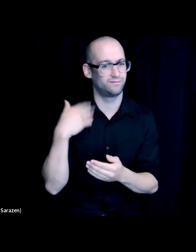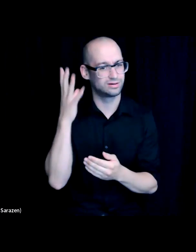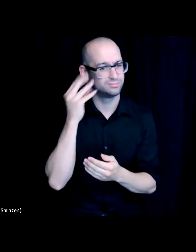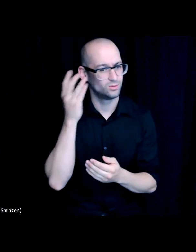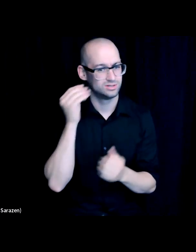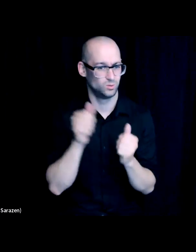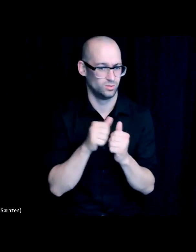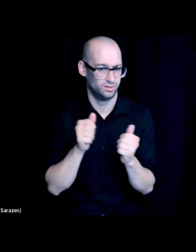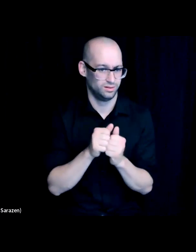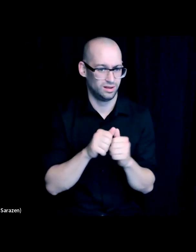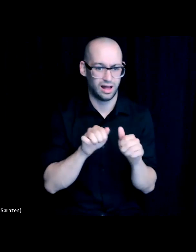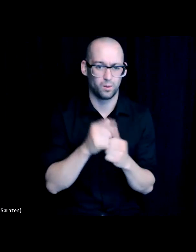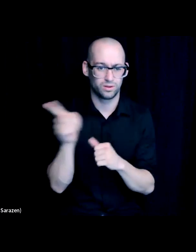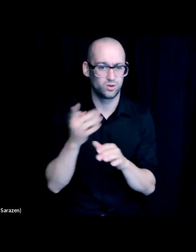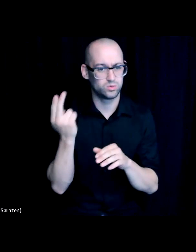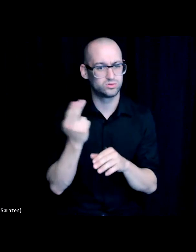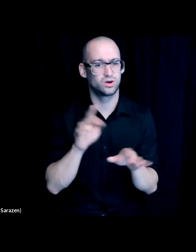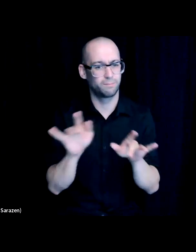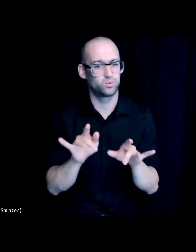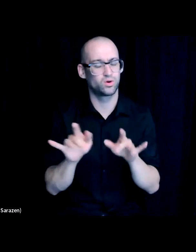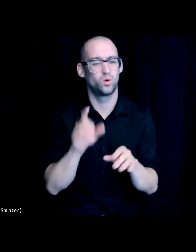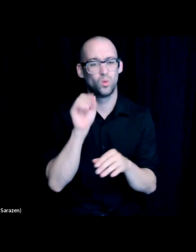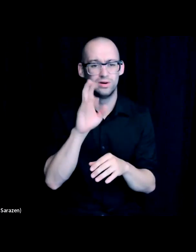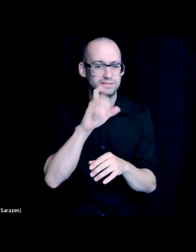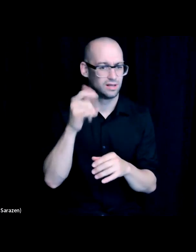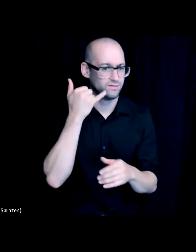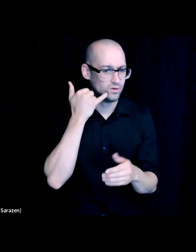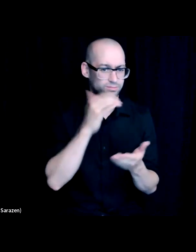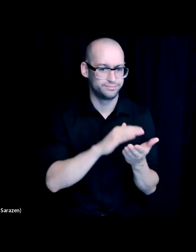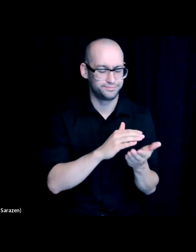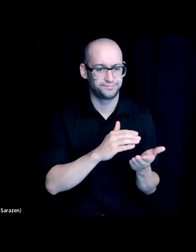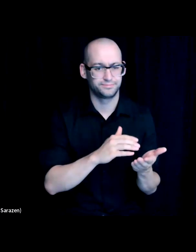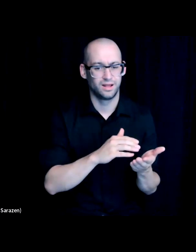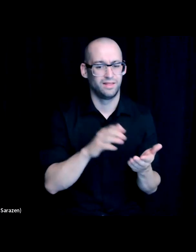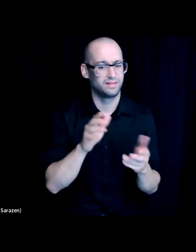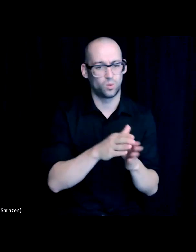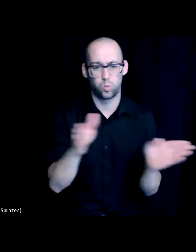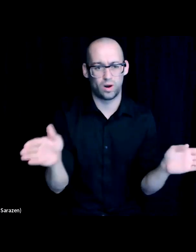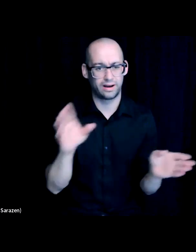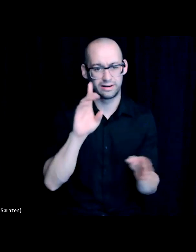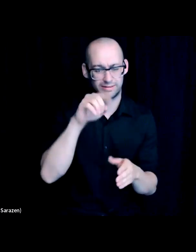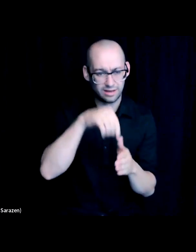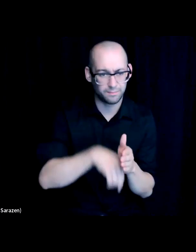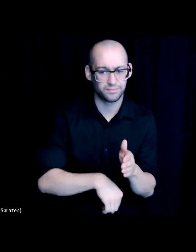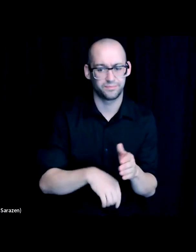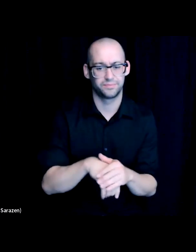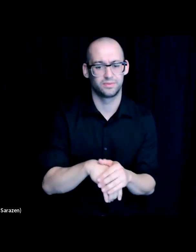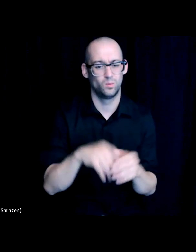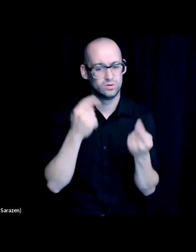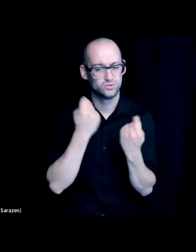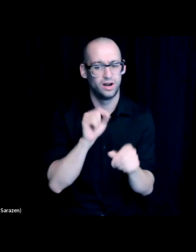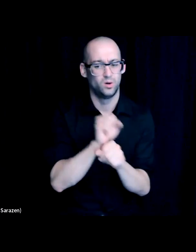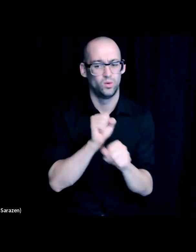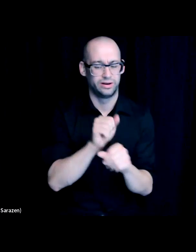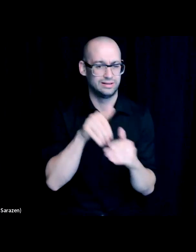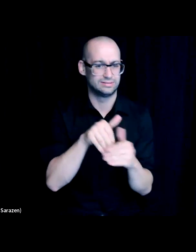being able to use a computer or use a cell phone. It's very, very wide gap. So we see that and we try to work in that